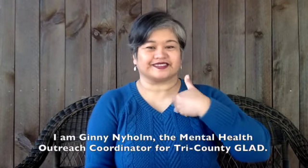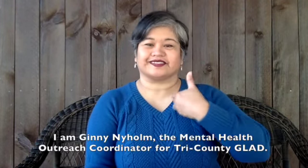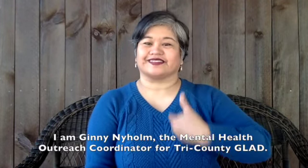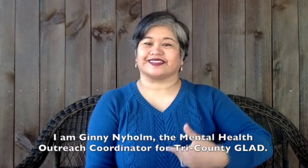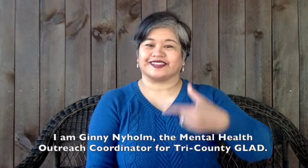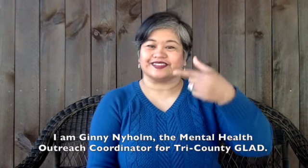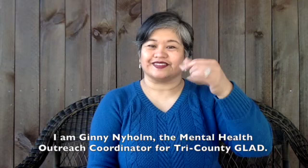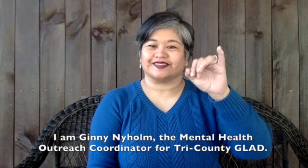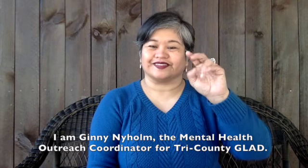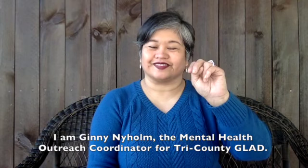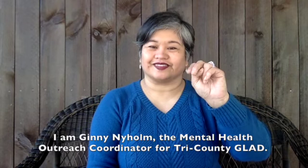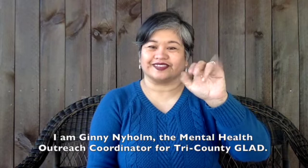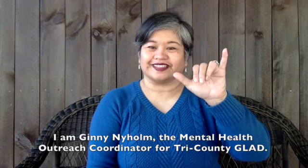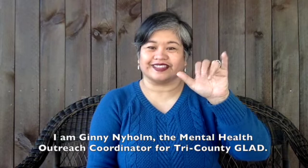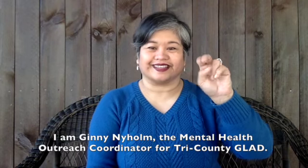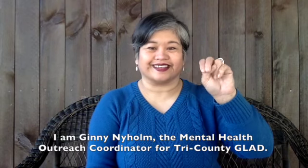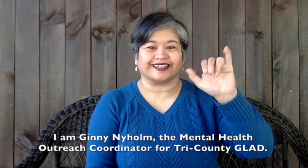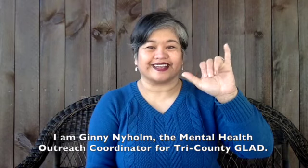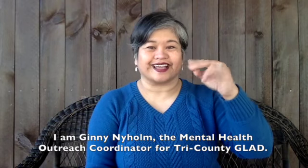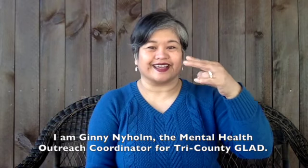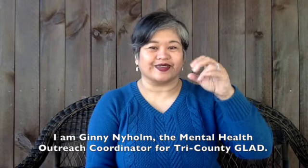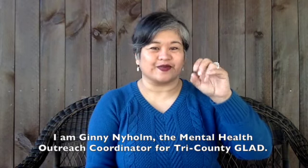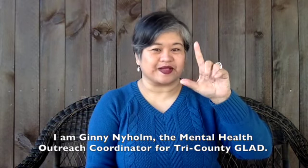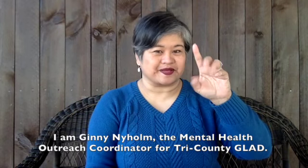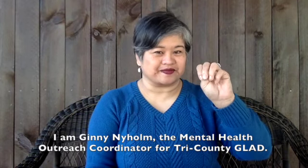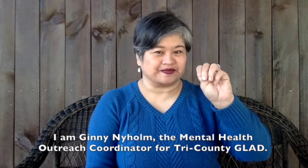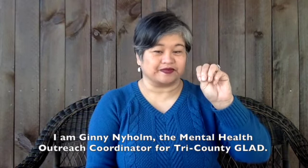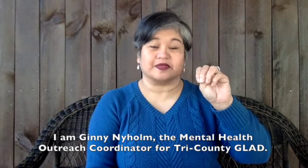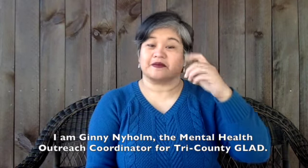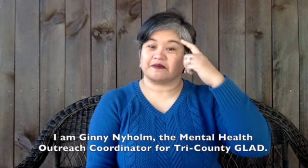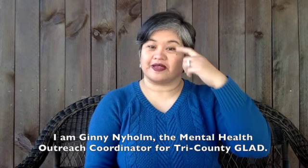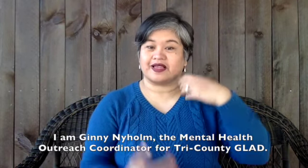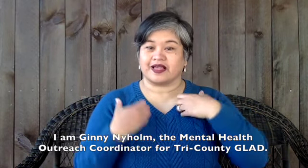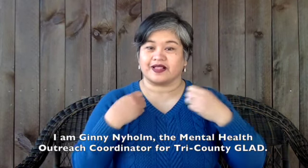I am Jenny Nyholm, the Mental Health Outreach Coordinator for Tri-County Glad.